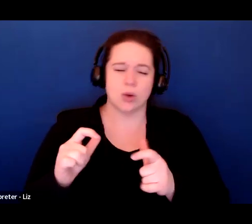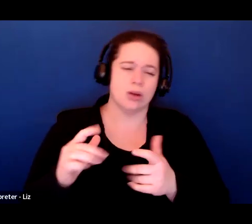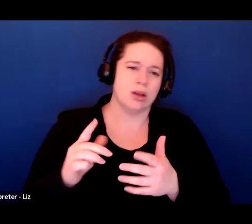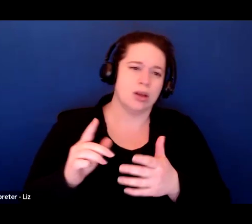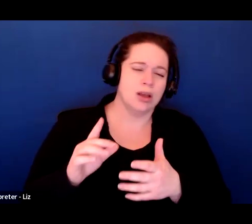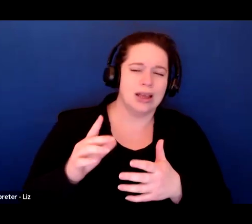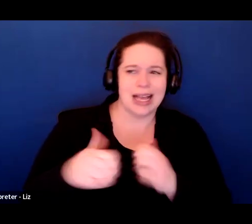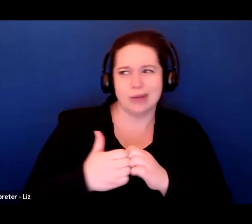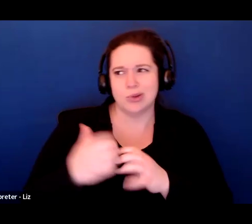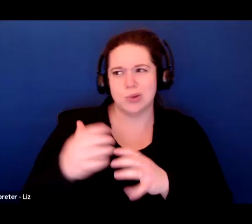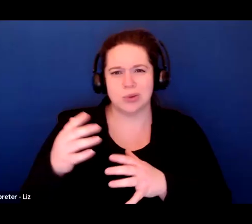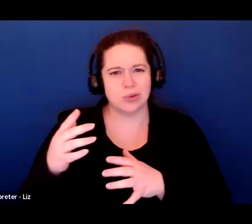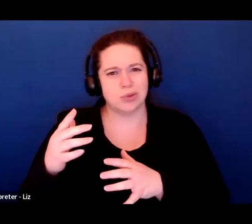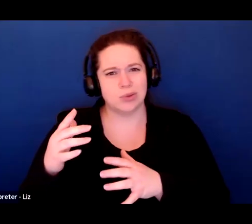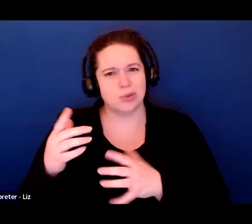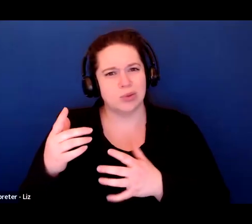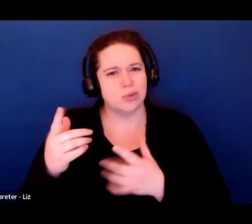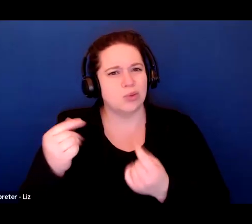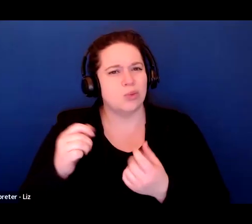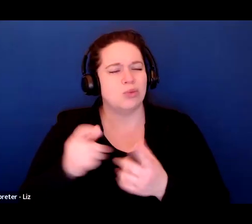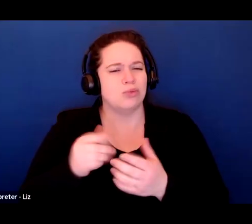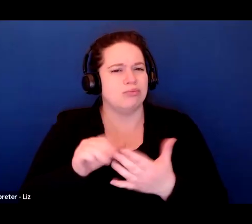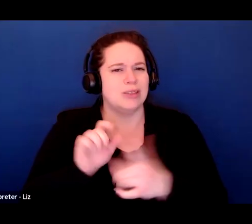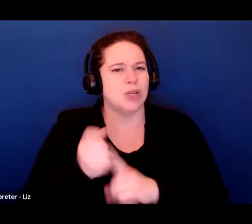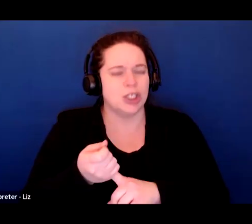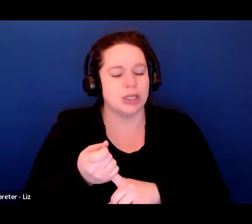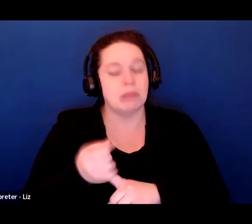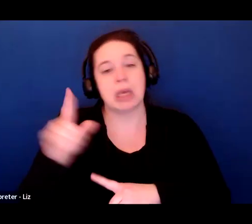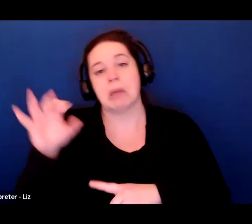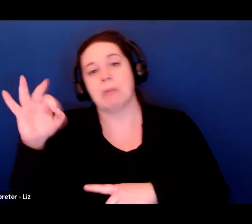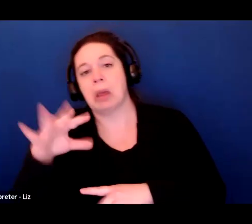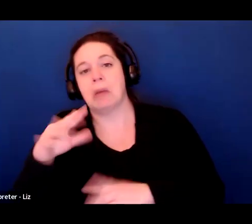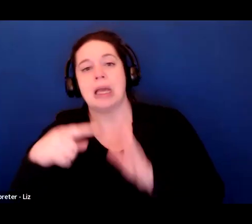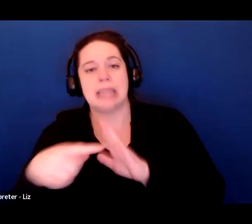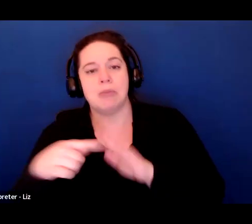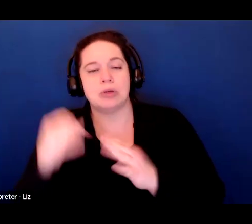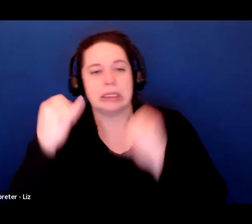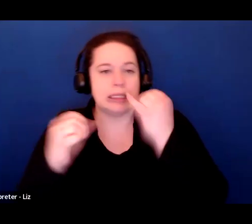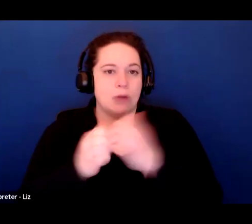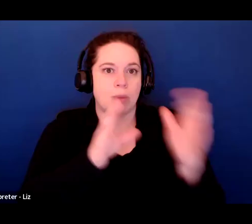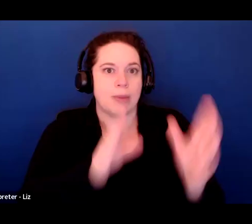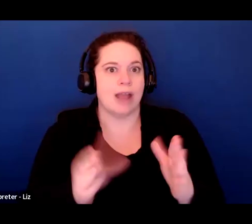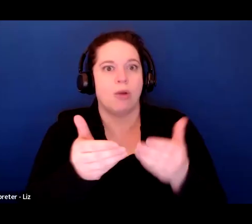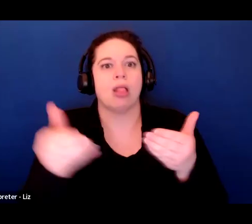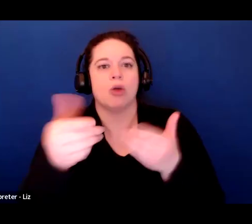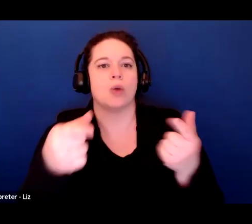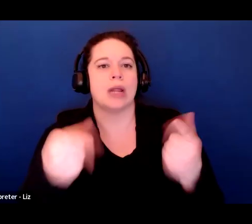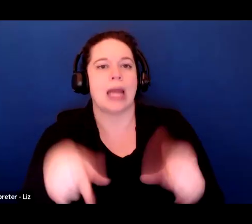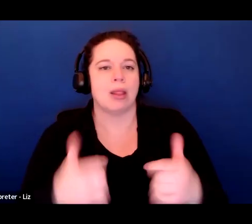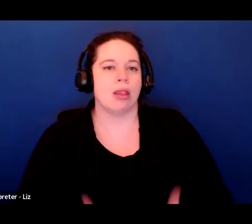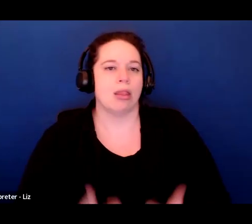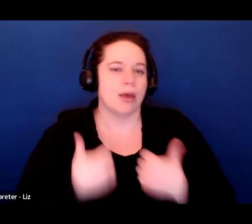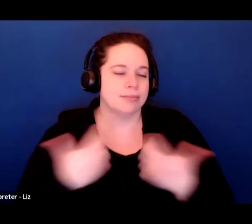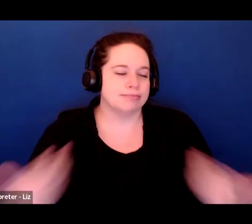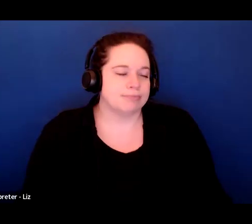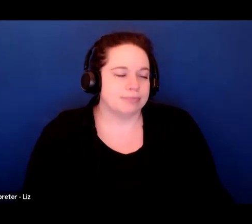of, if this happens, here are some things to try and kind of prepare you for different events and different things.